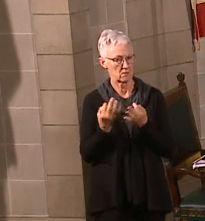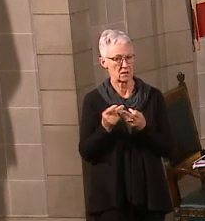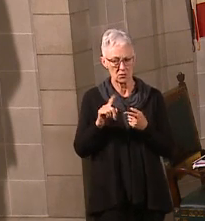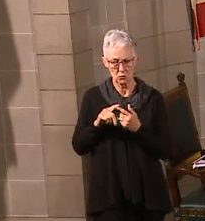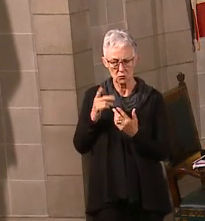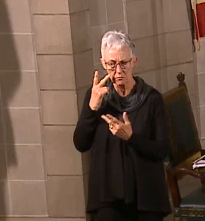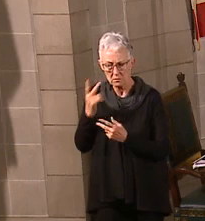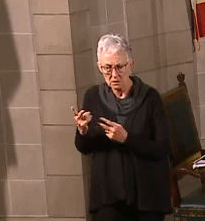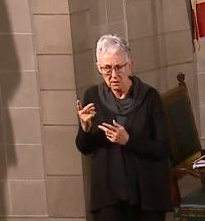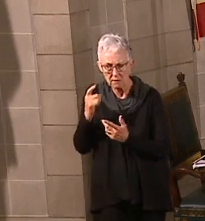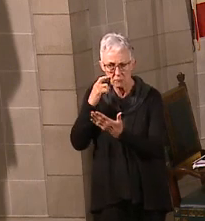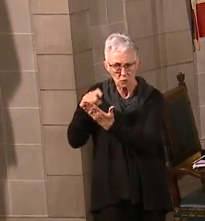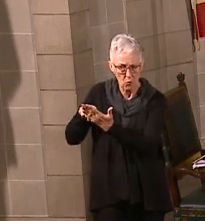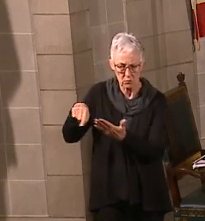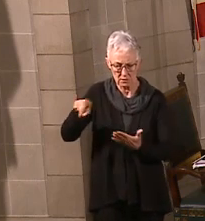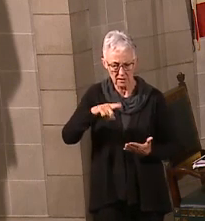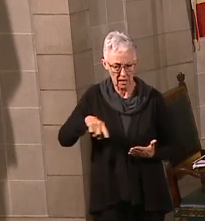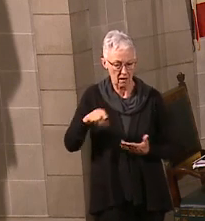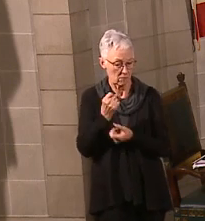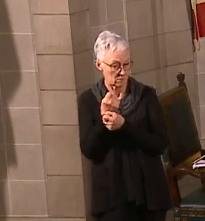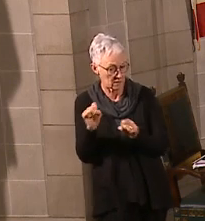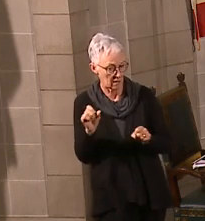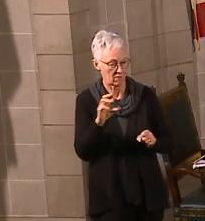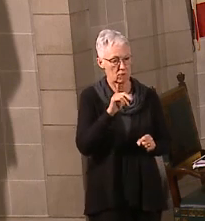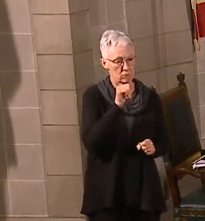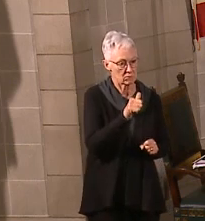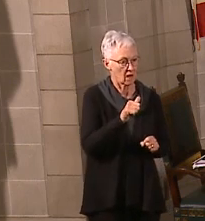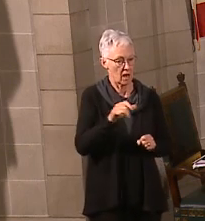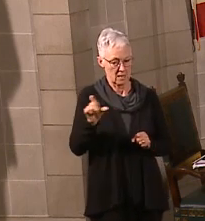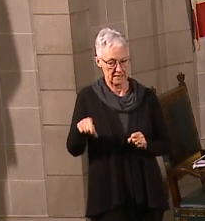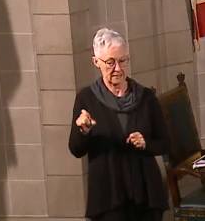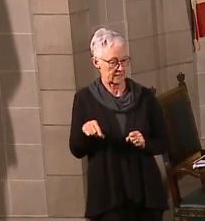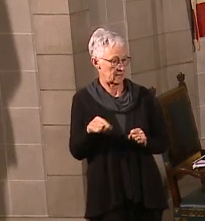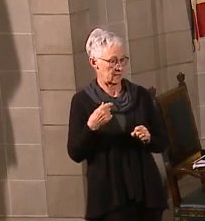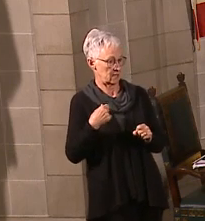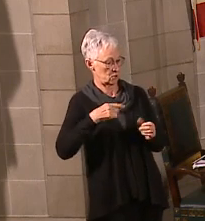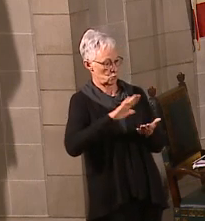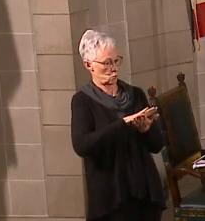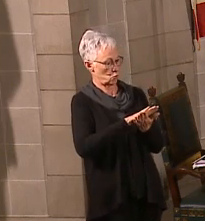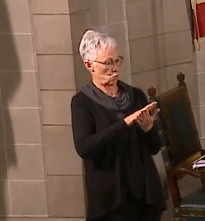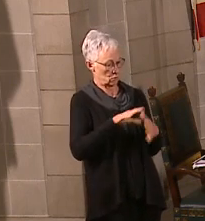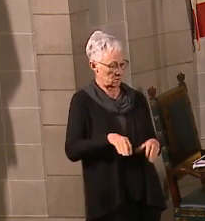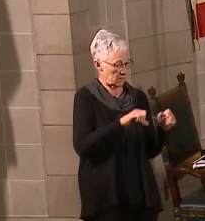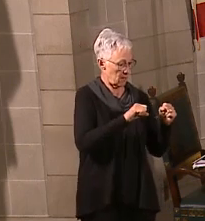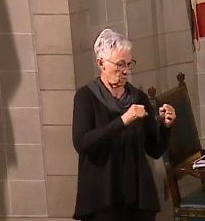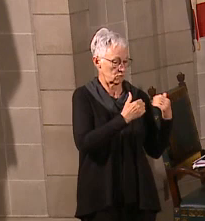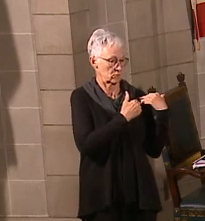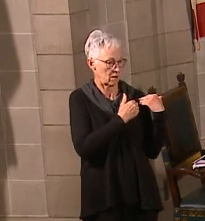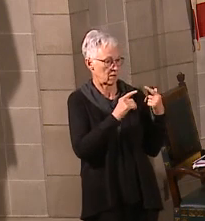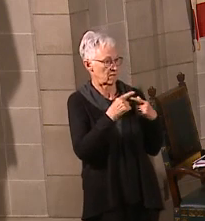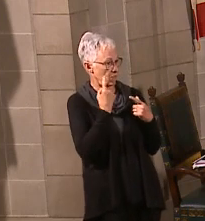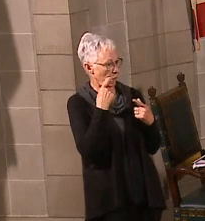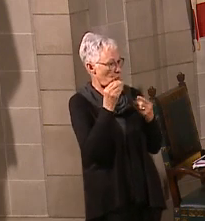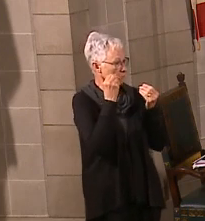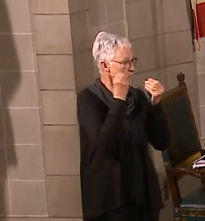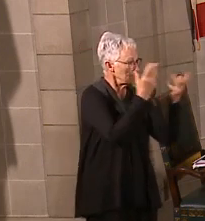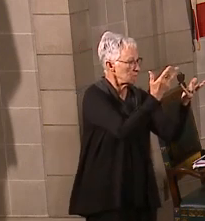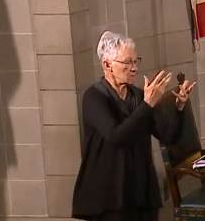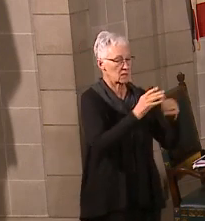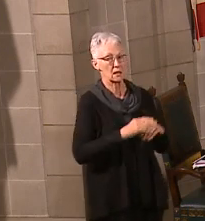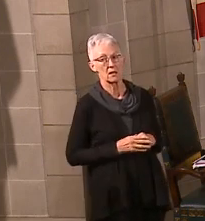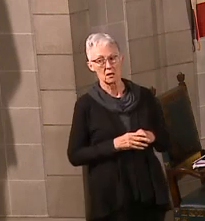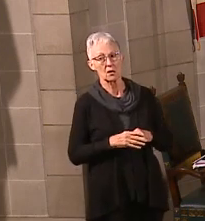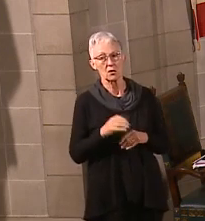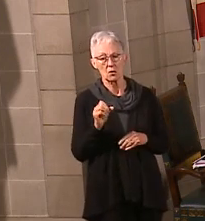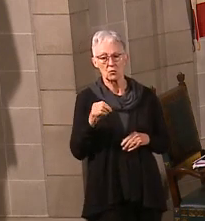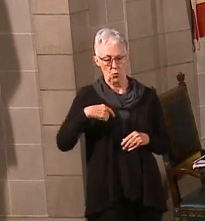Services at DHHS, and having conversations about how we continue to do that work together. Obviously, there's a critical health need and feeding